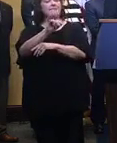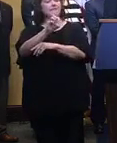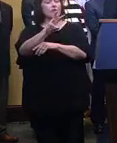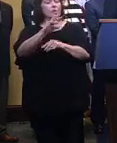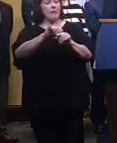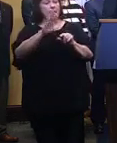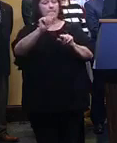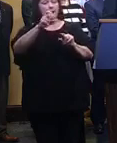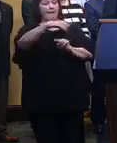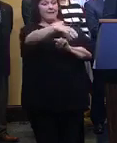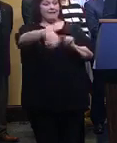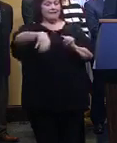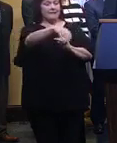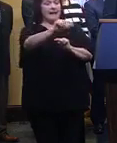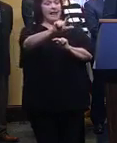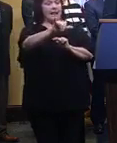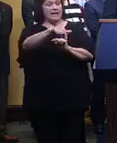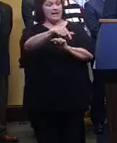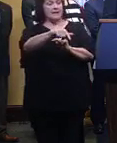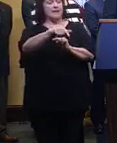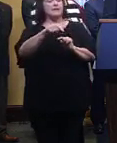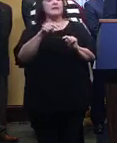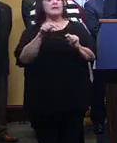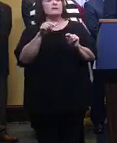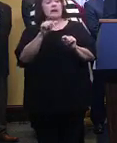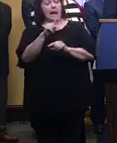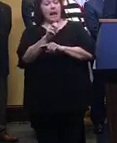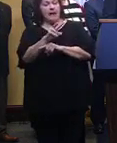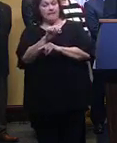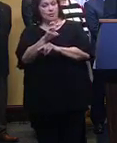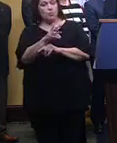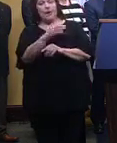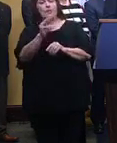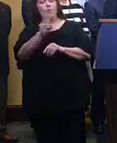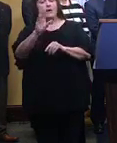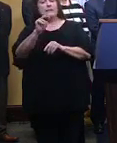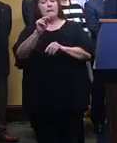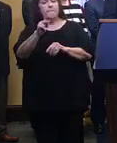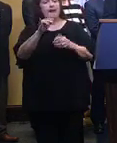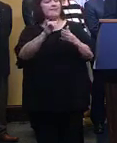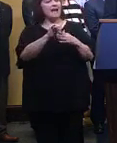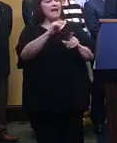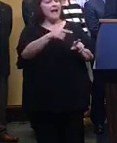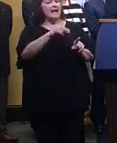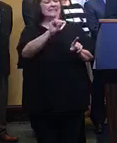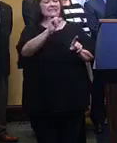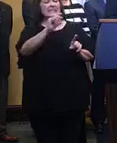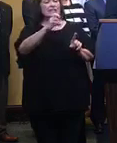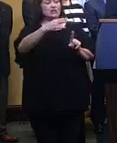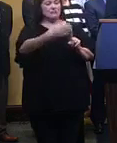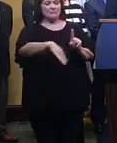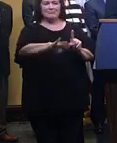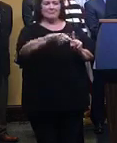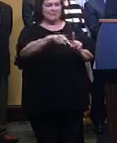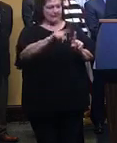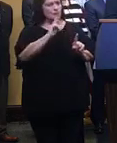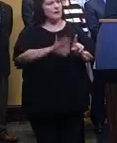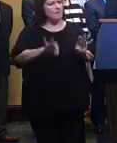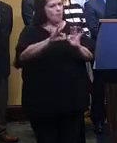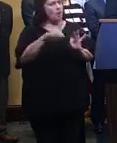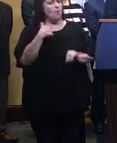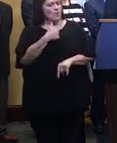major problem. From our residents in both Lakeview and the West Bank, that ditches are a huge component of our drainage system. We